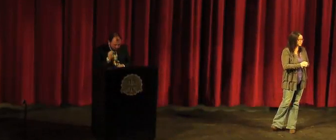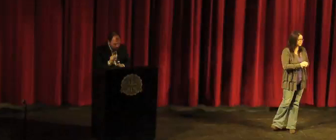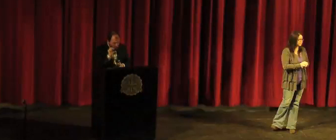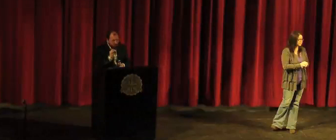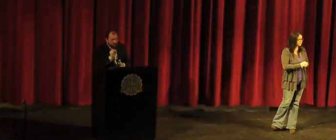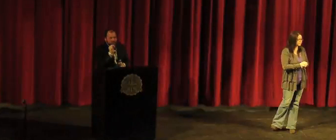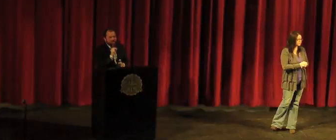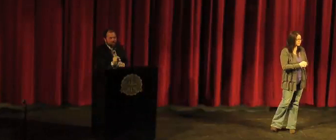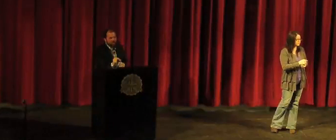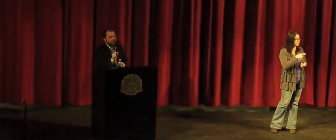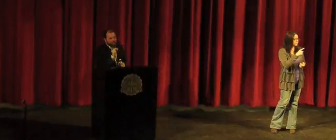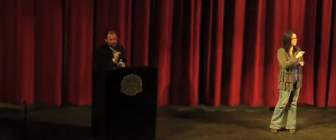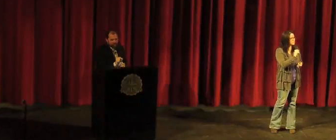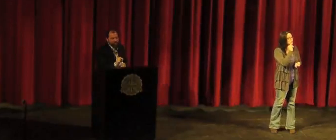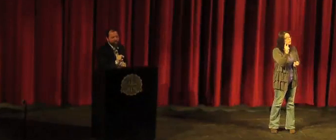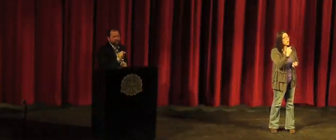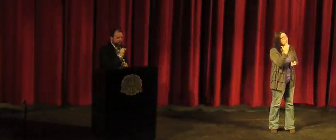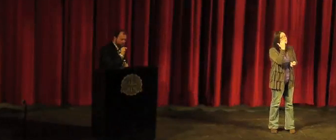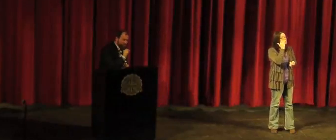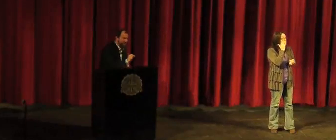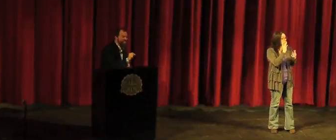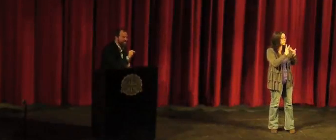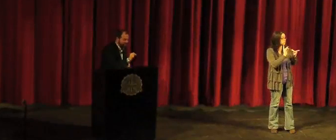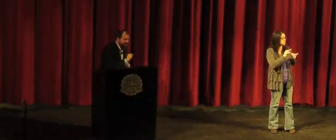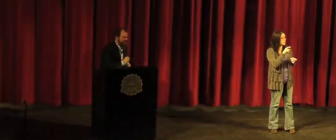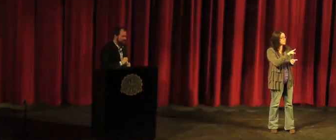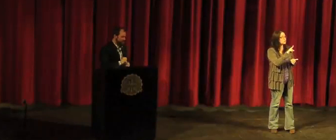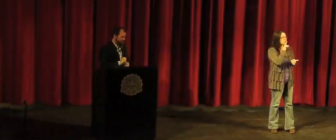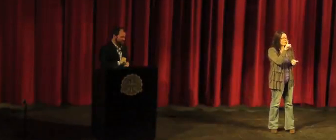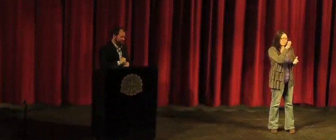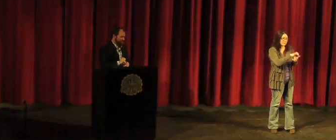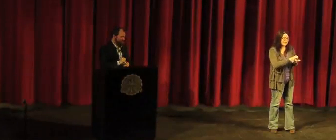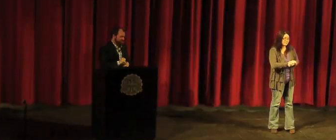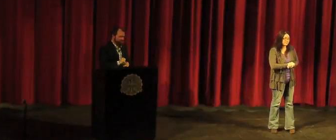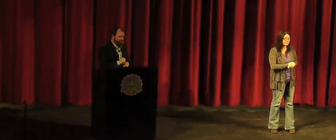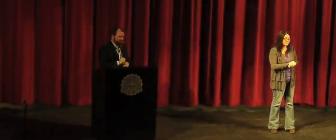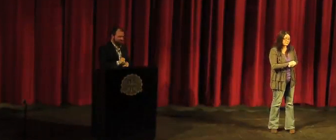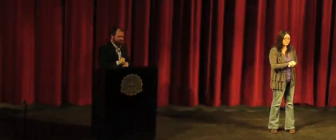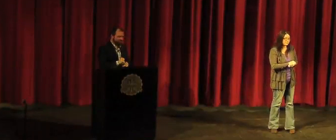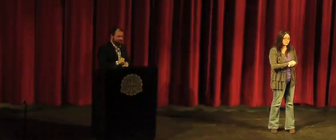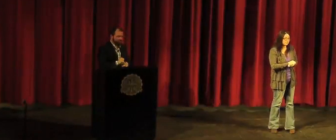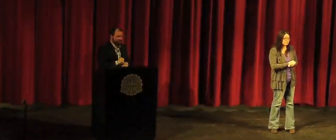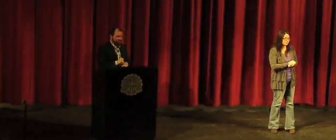You don't always know the stories you really believe.